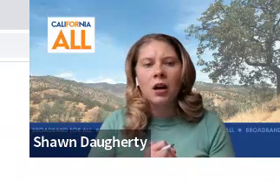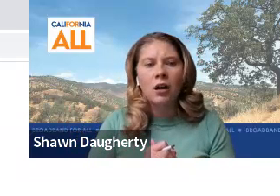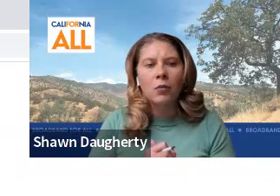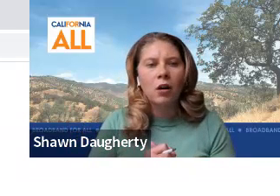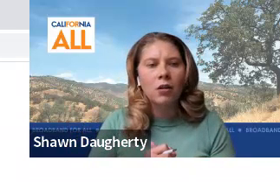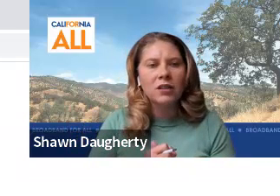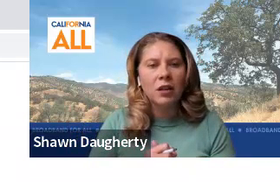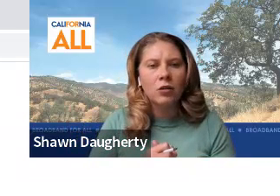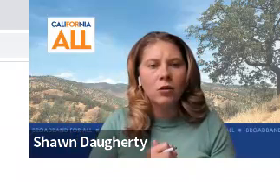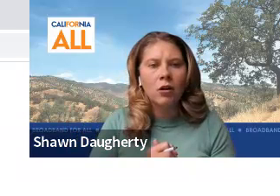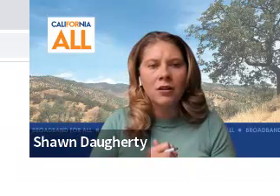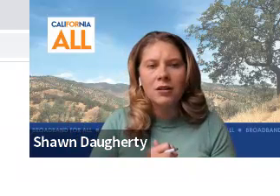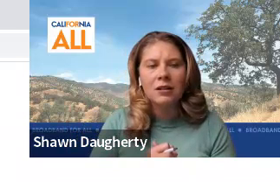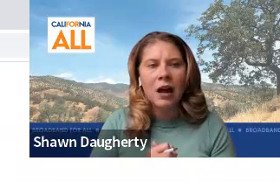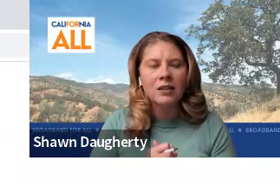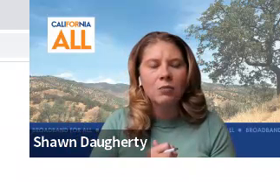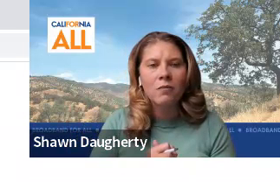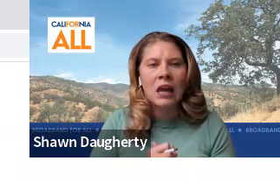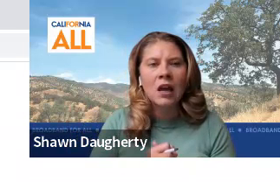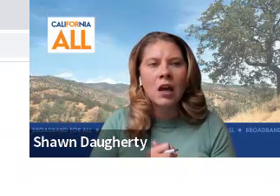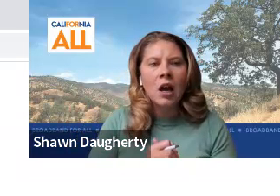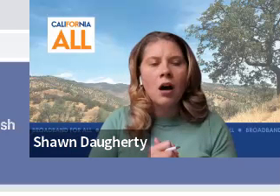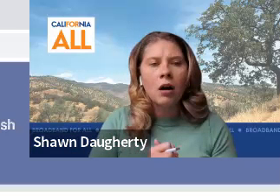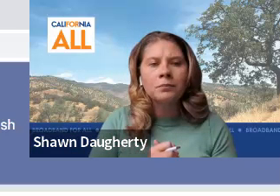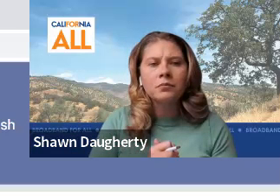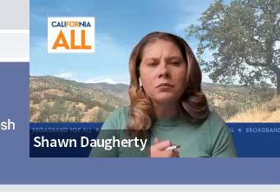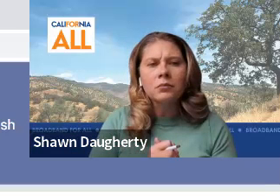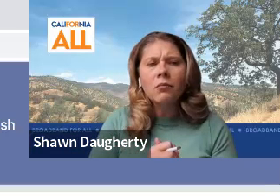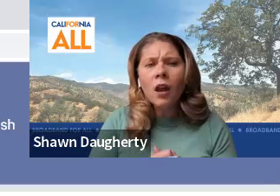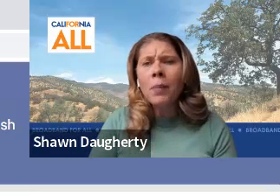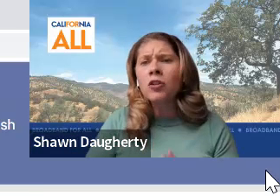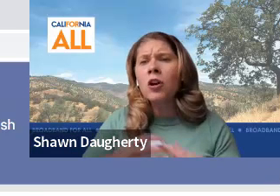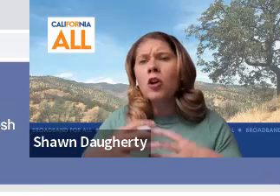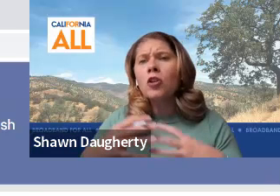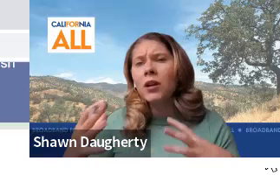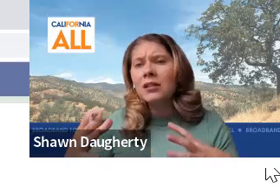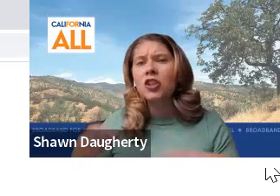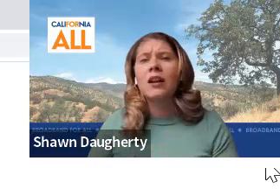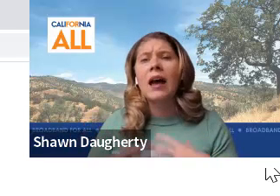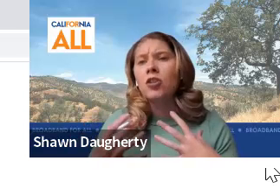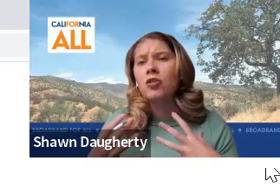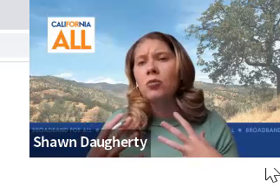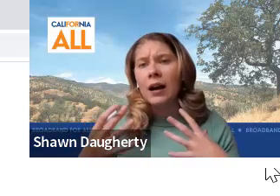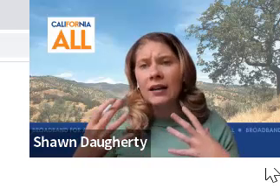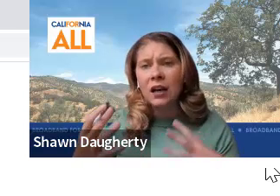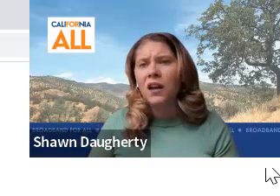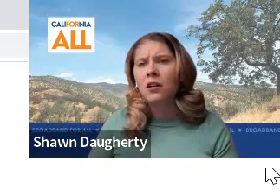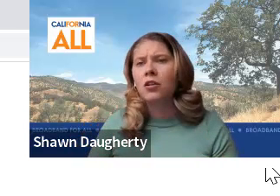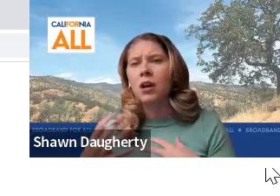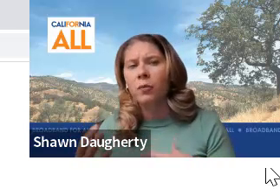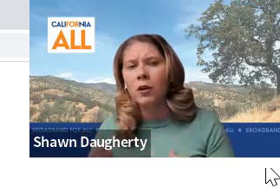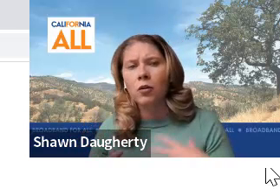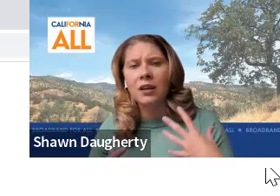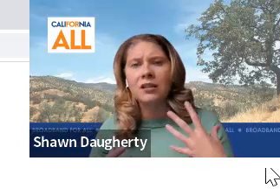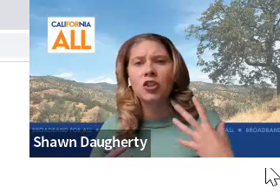there, Carlos, I think you're on slides with me. About your organization, how you identify, are